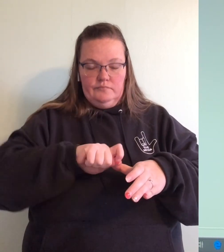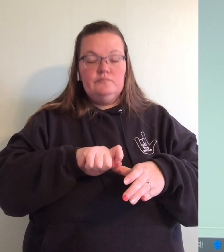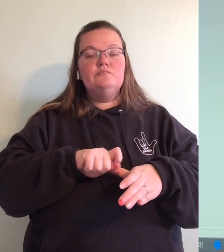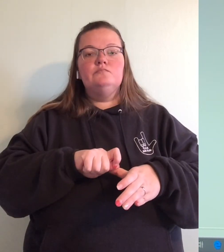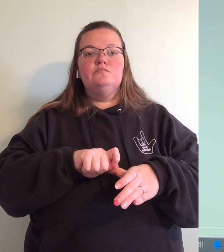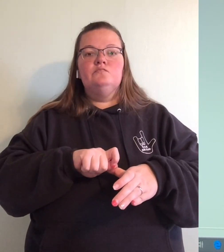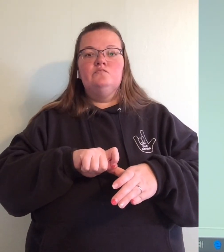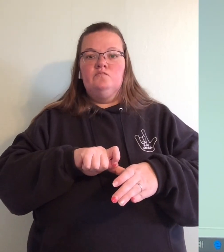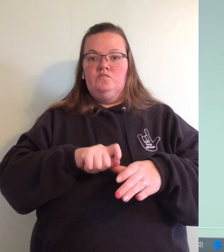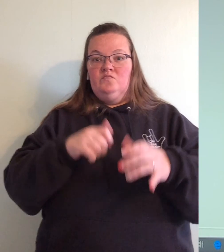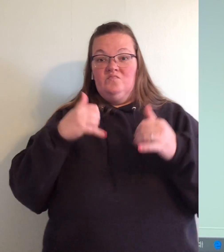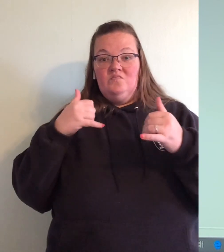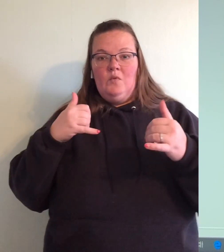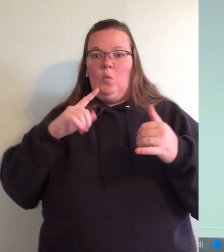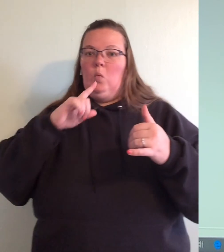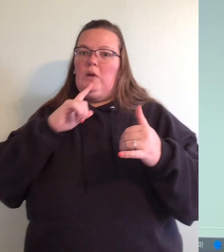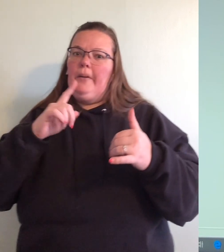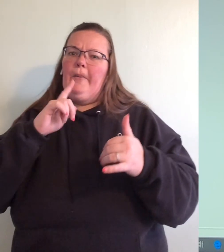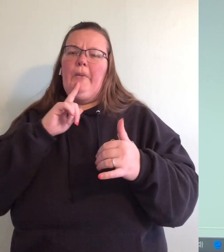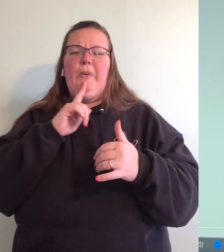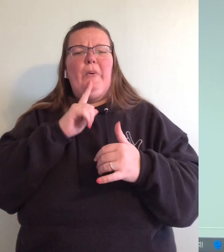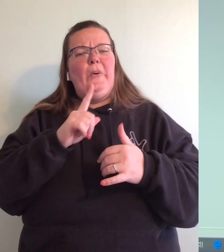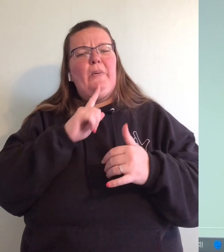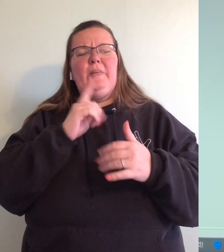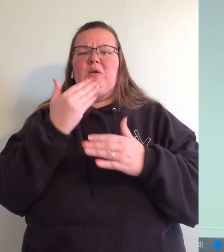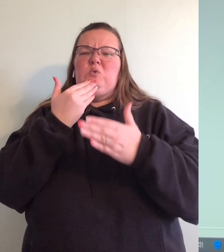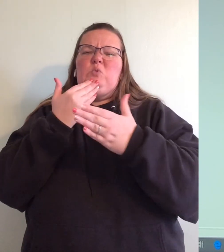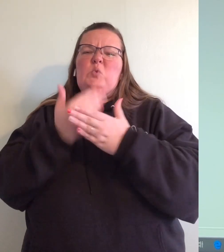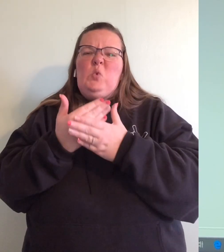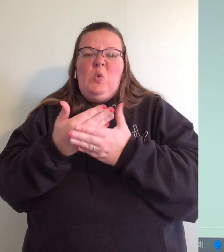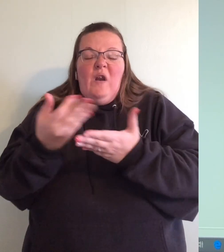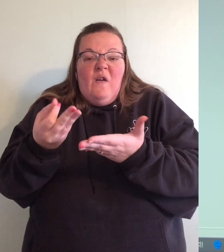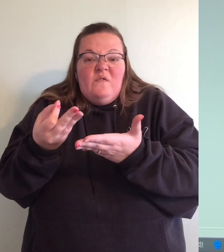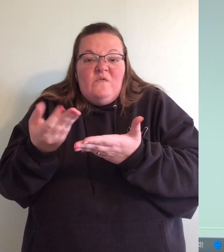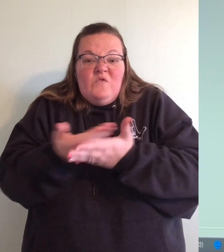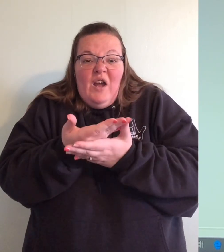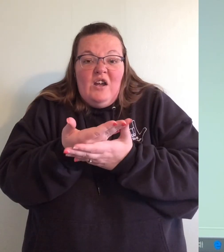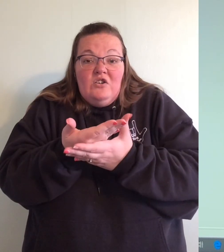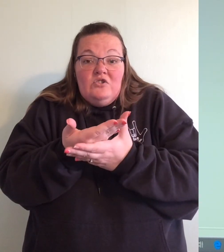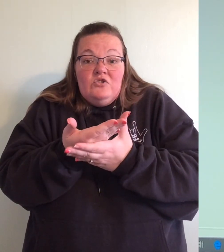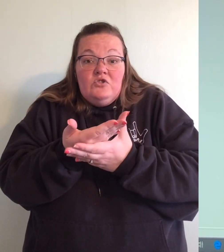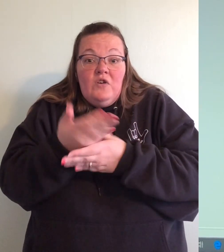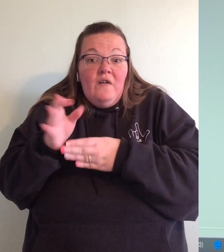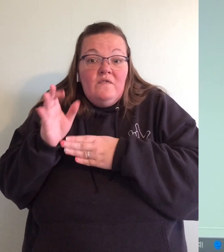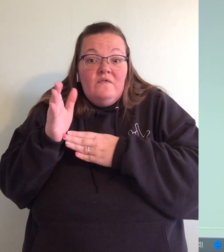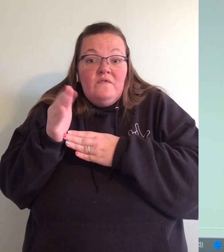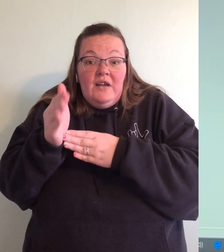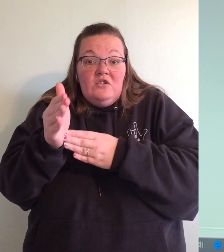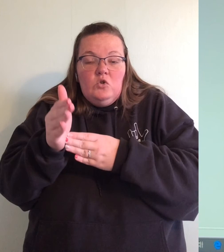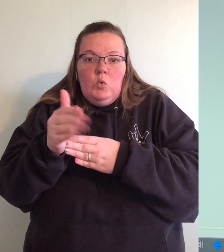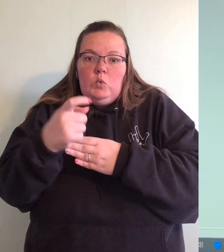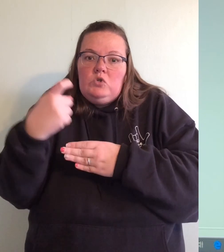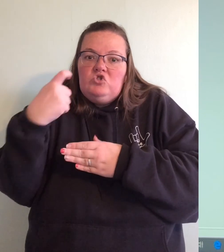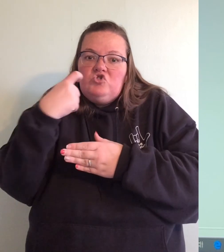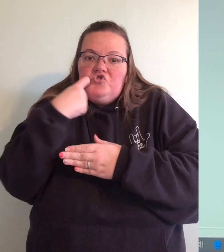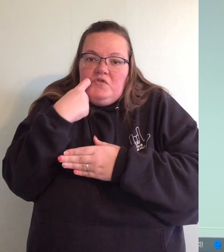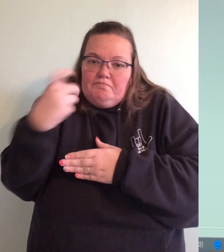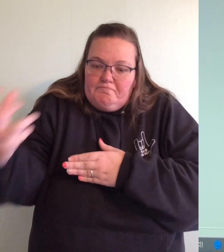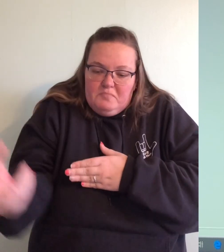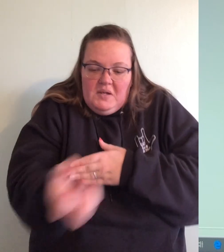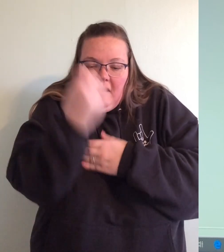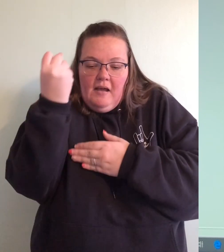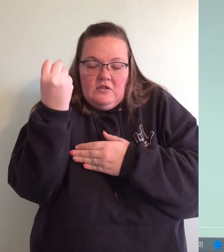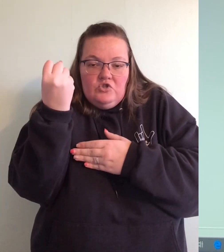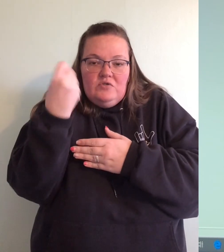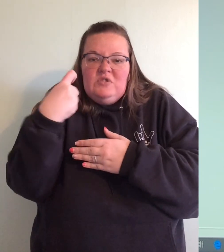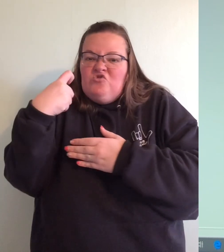there's nothing to beat good freshwater fish if you eat it when it has been alive half an hour ago and has come out of the